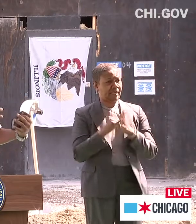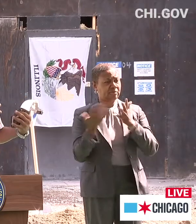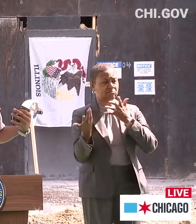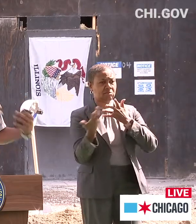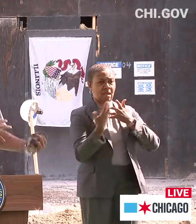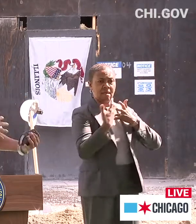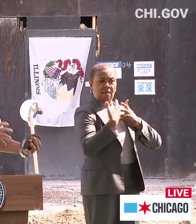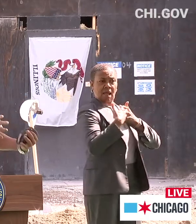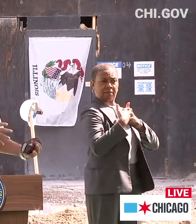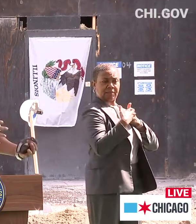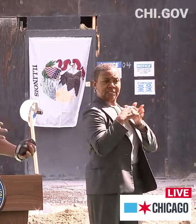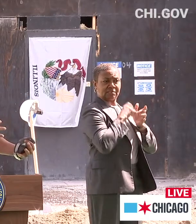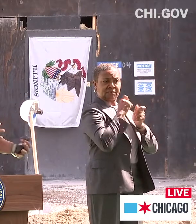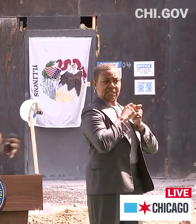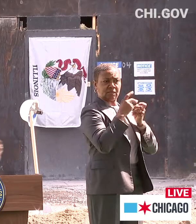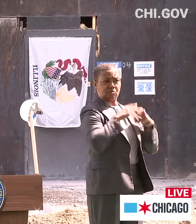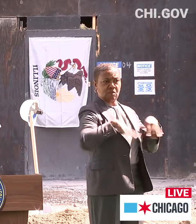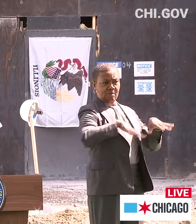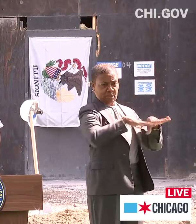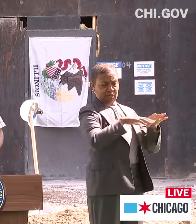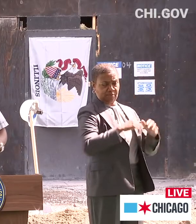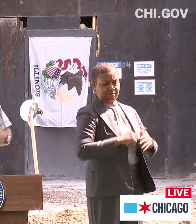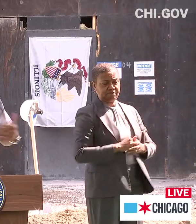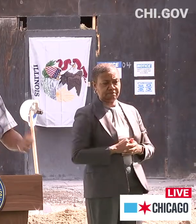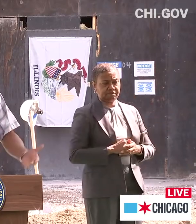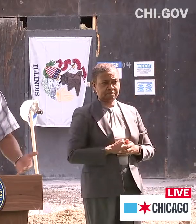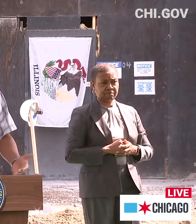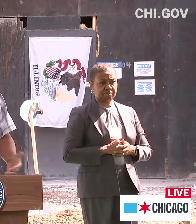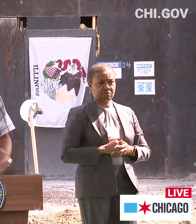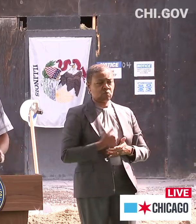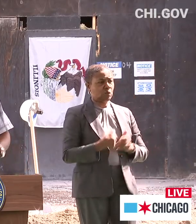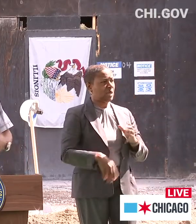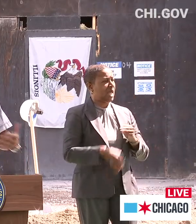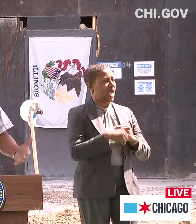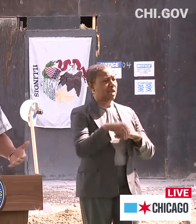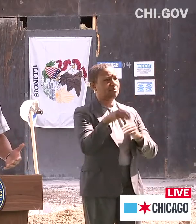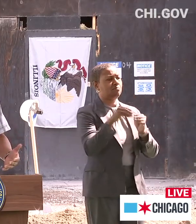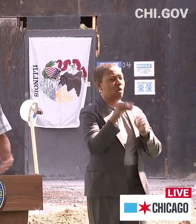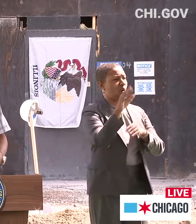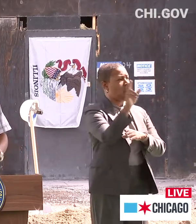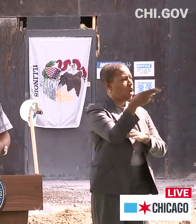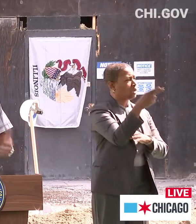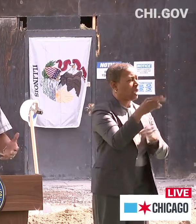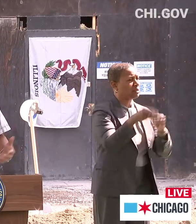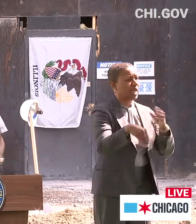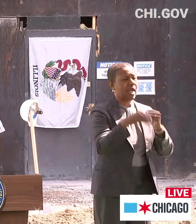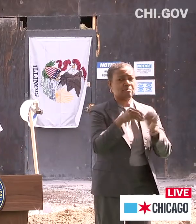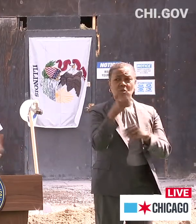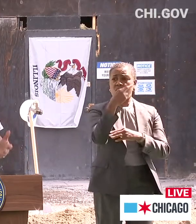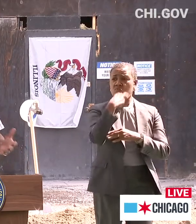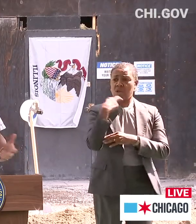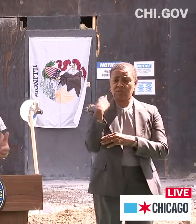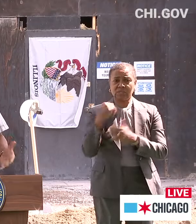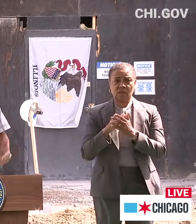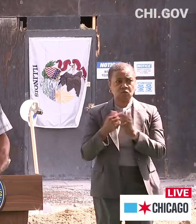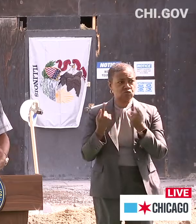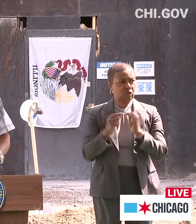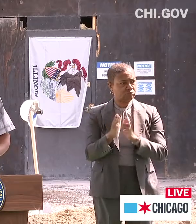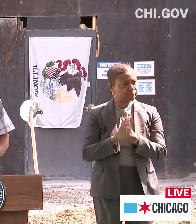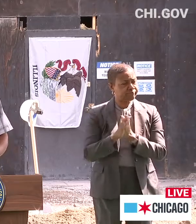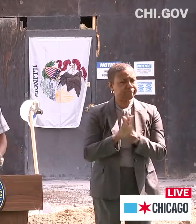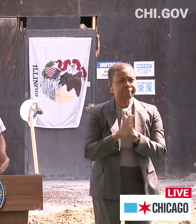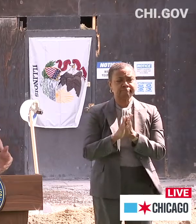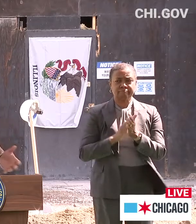complements this particular property with bringing hotel chains, more restaurants to the area that we're working on aggressively every single